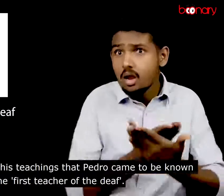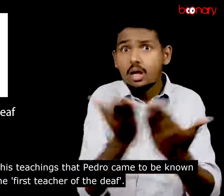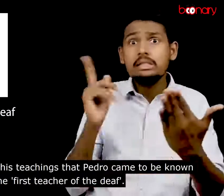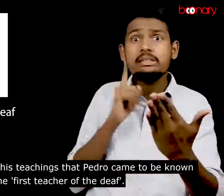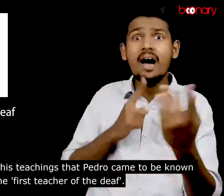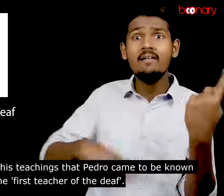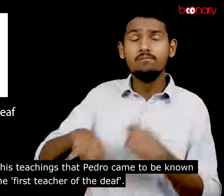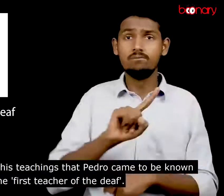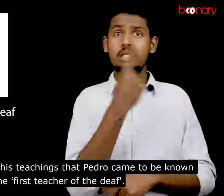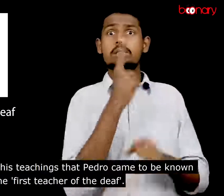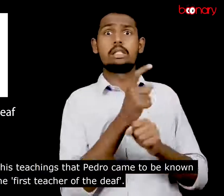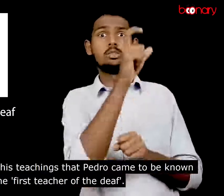deaf.